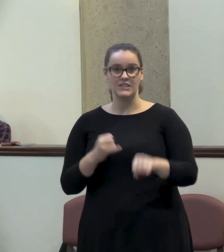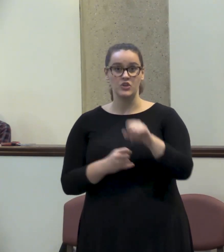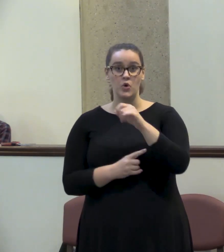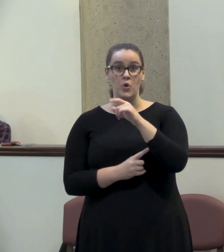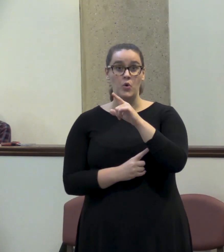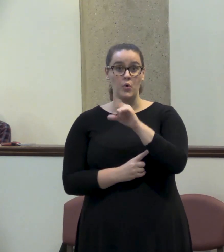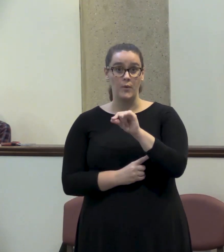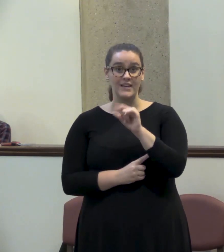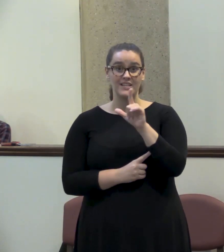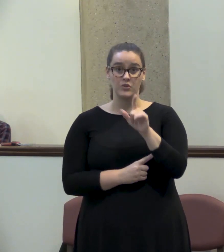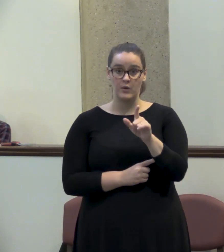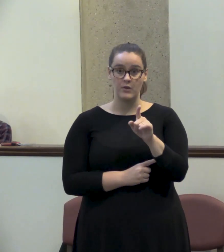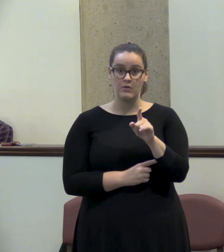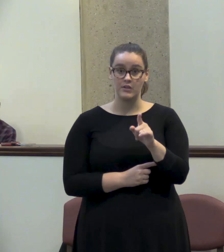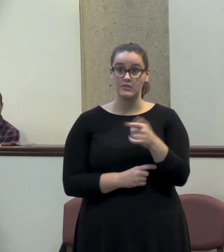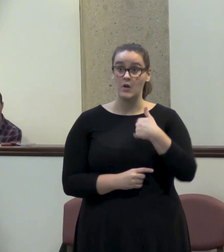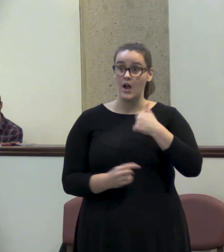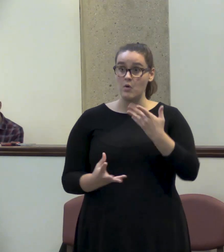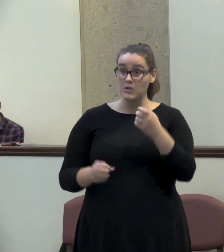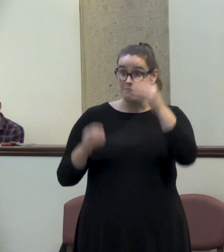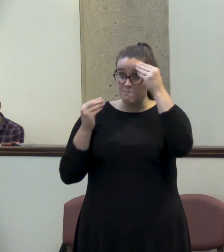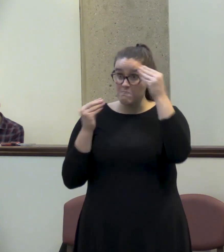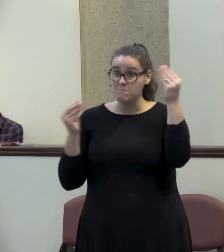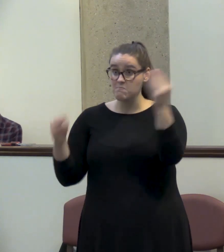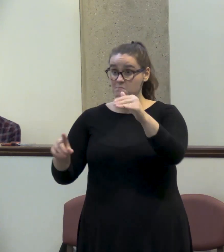move all of you to act.